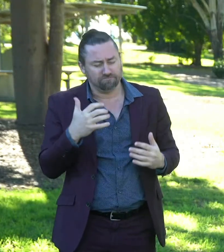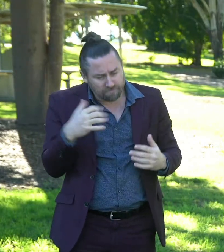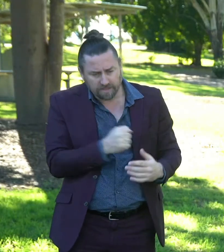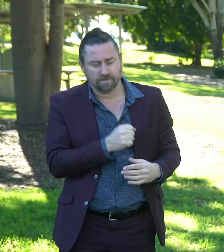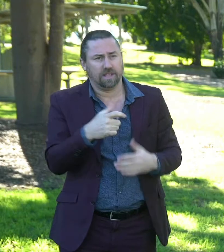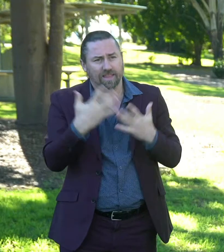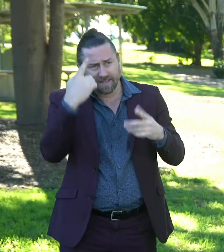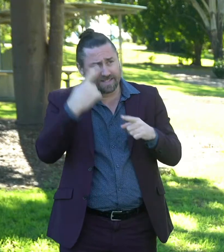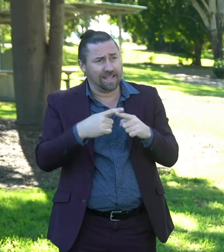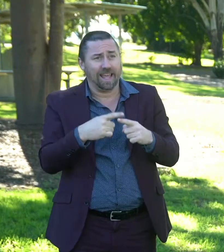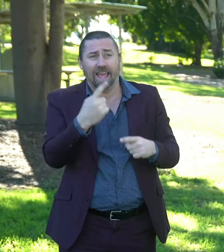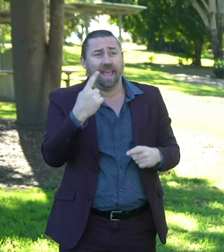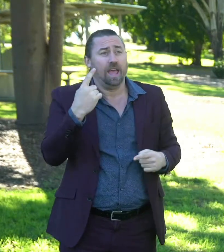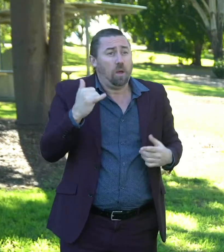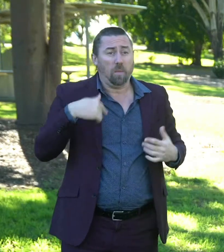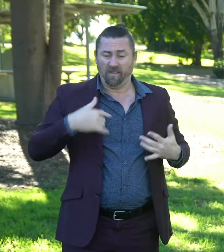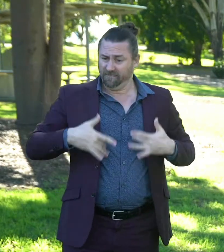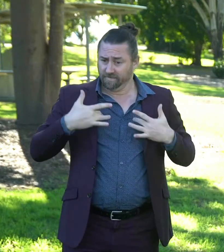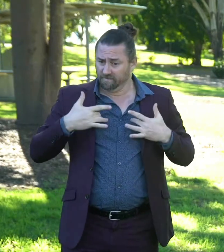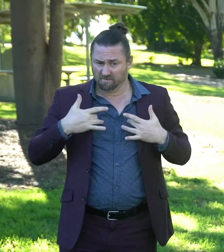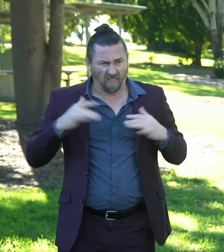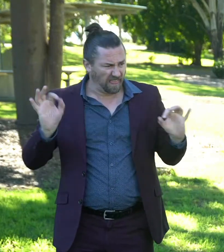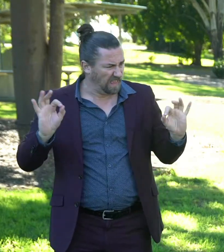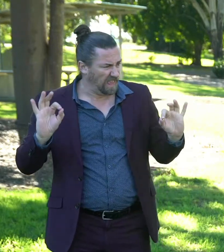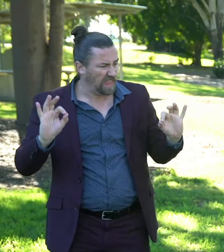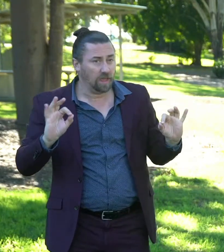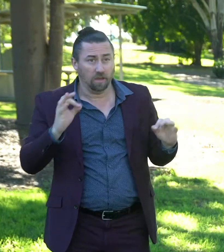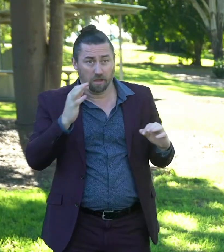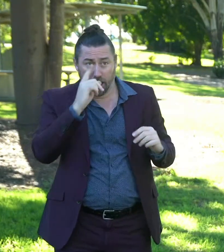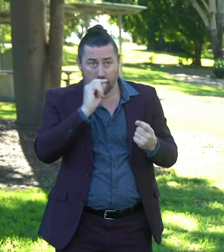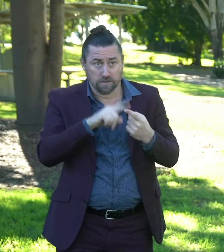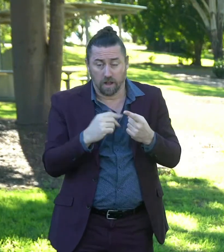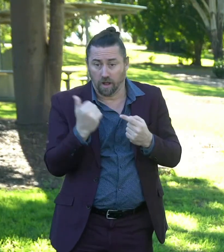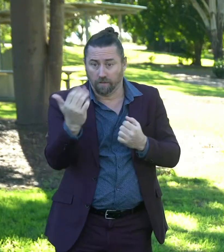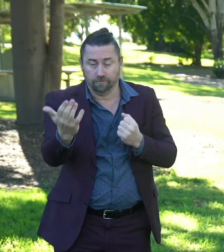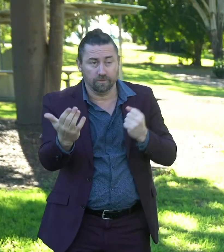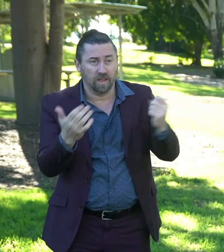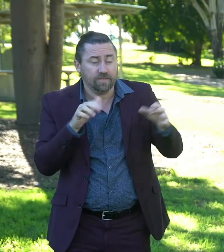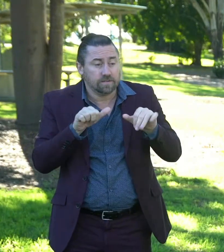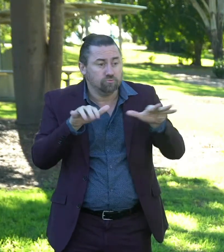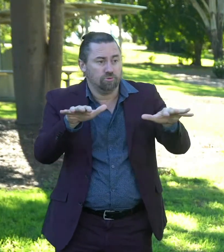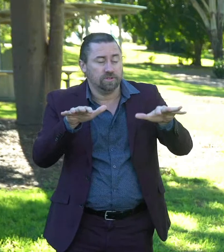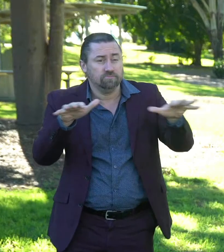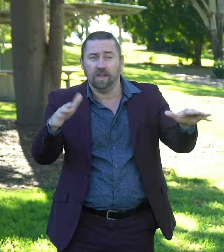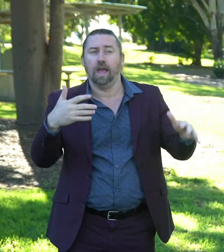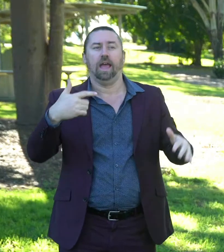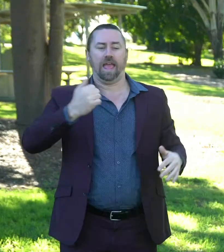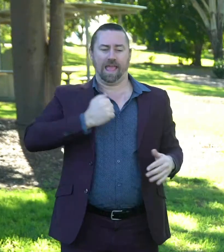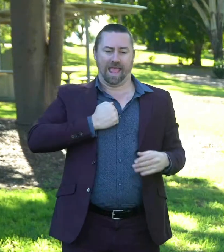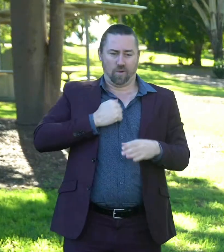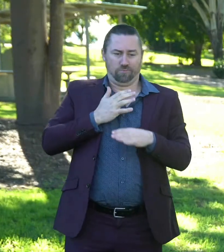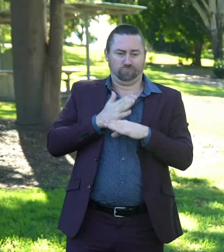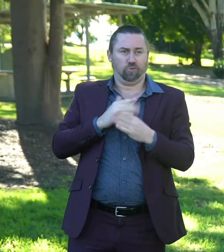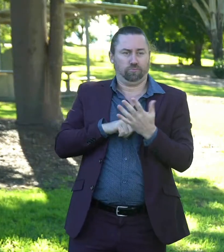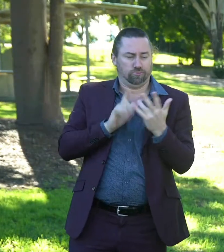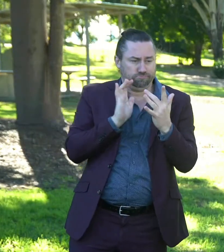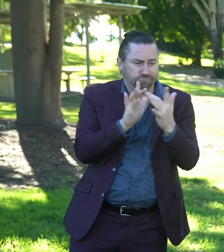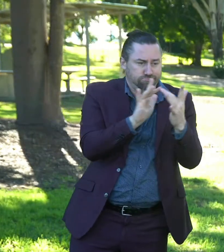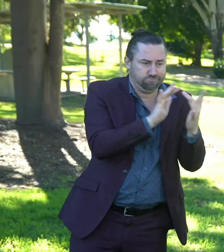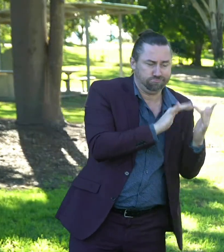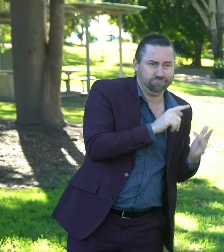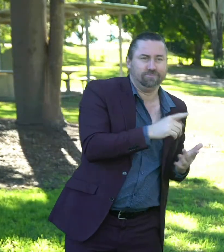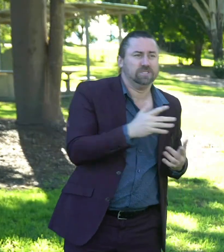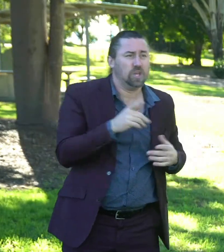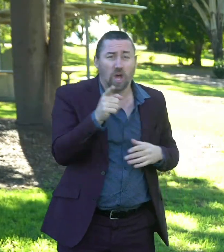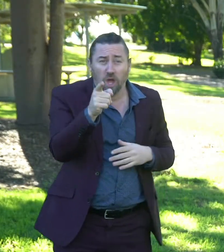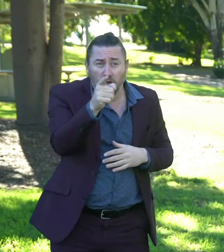people can spread this when they don't have symptoms, and that's our job then to contact trace and find those people. So if you've